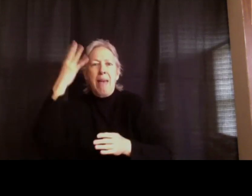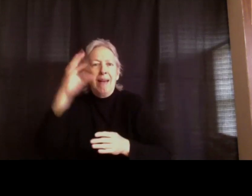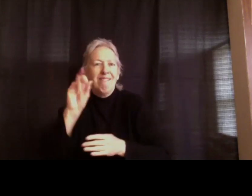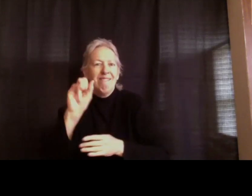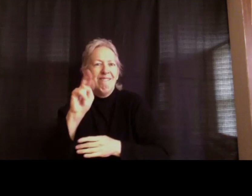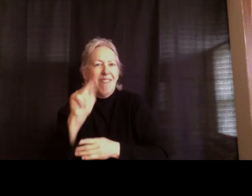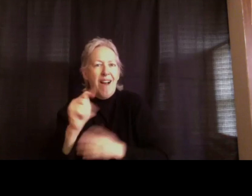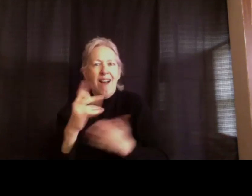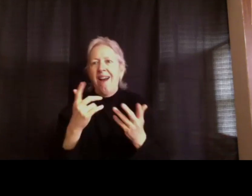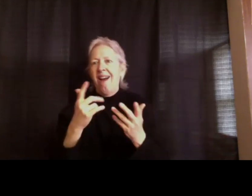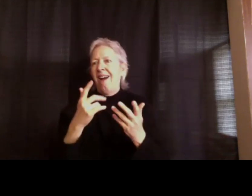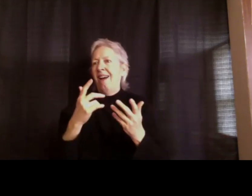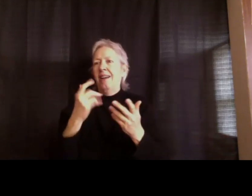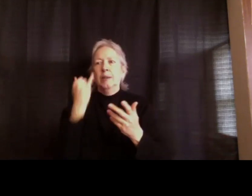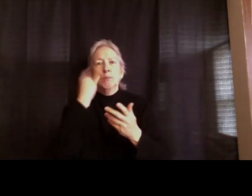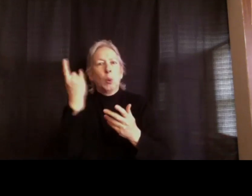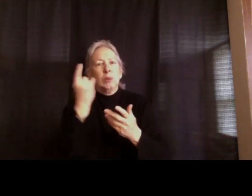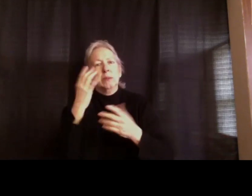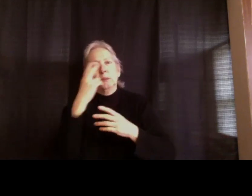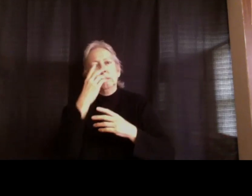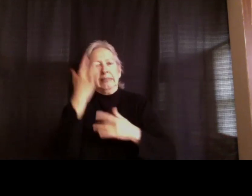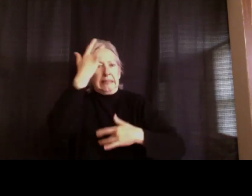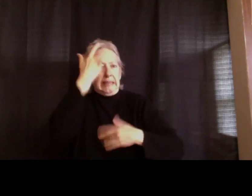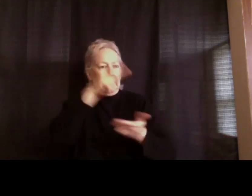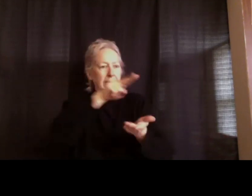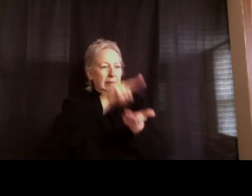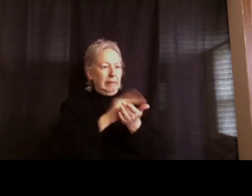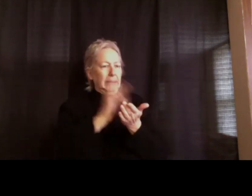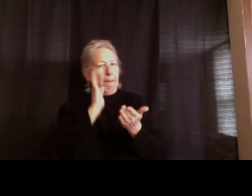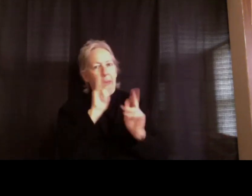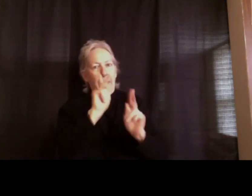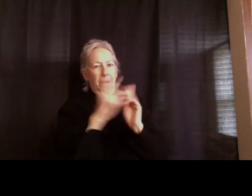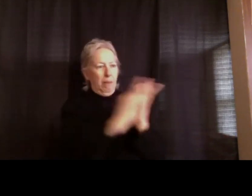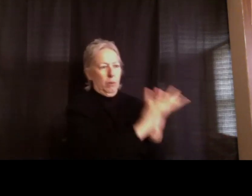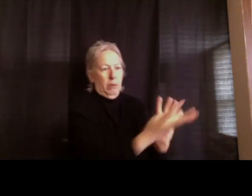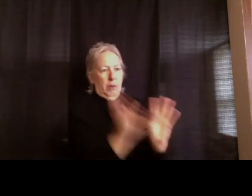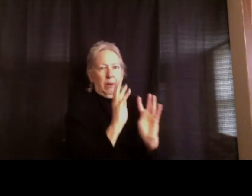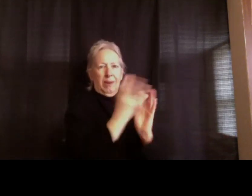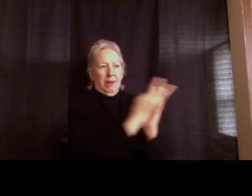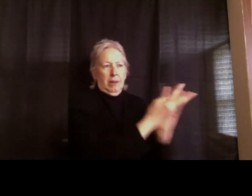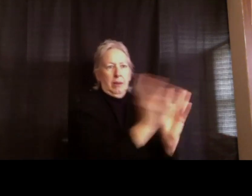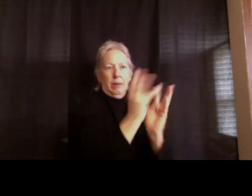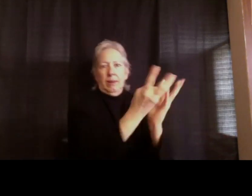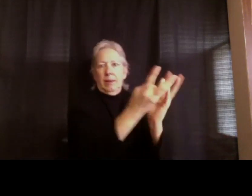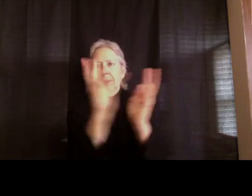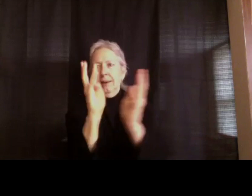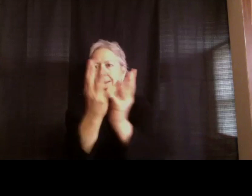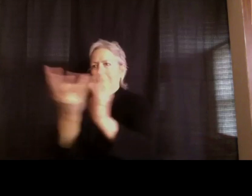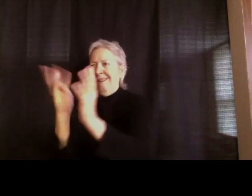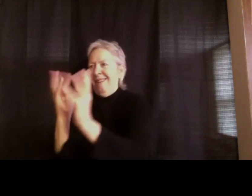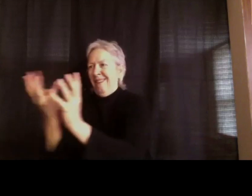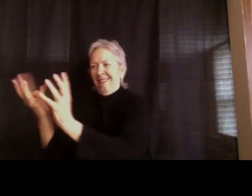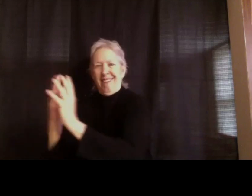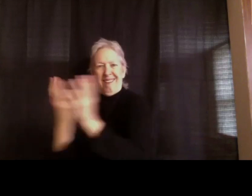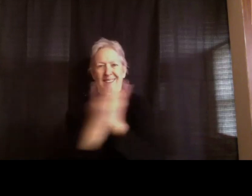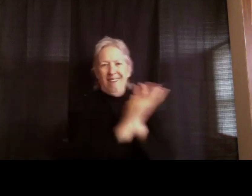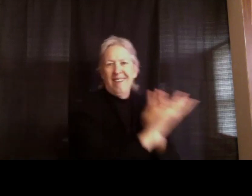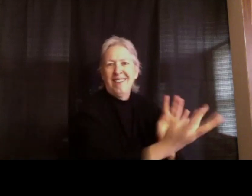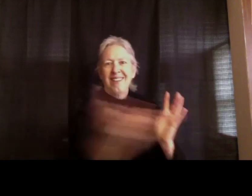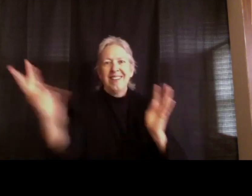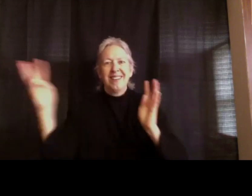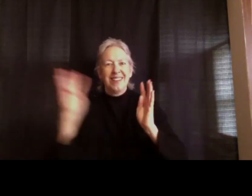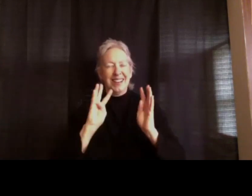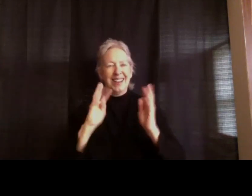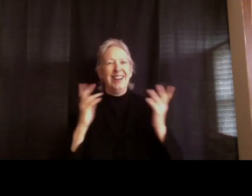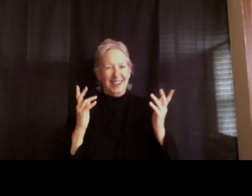bed of the sick or dying. We stand hands joined. And